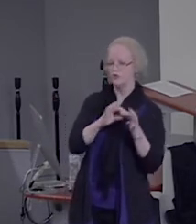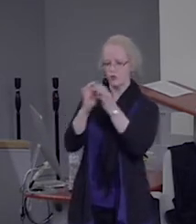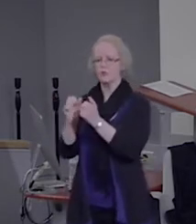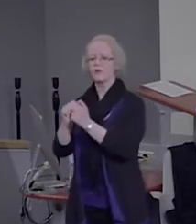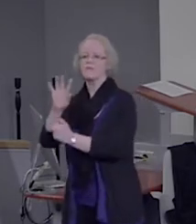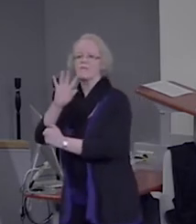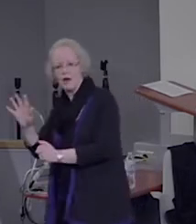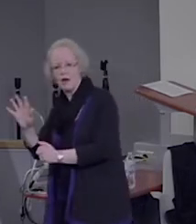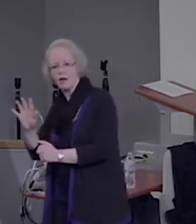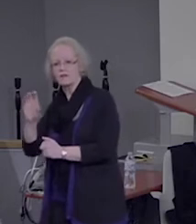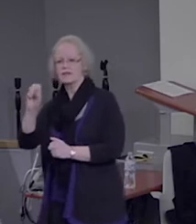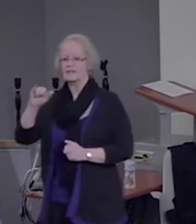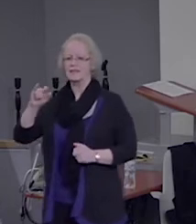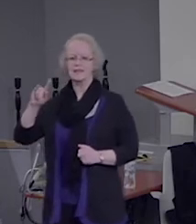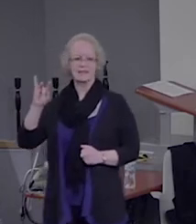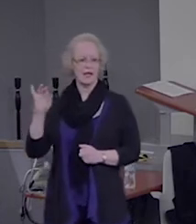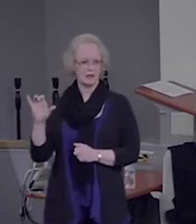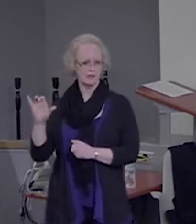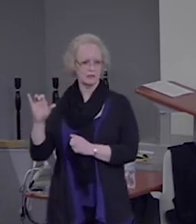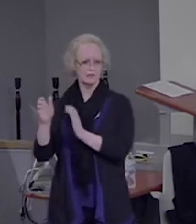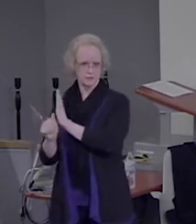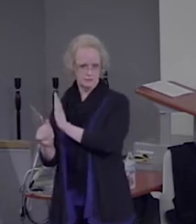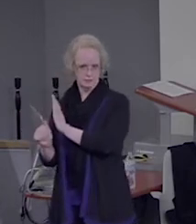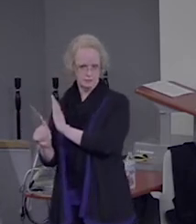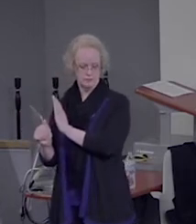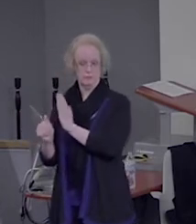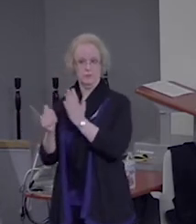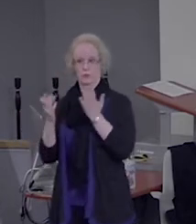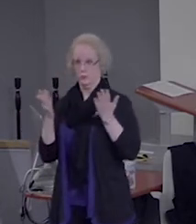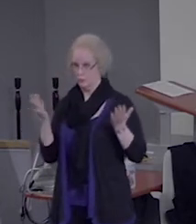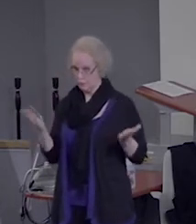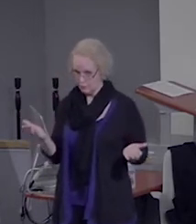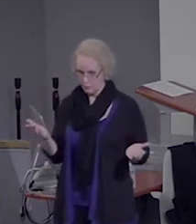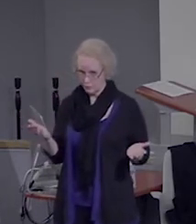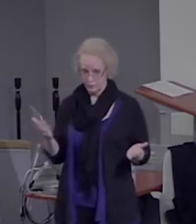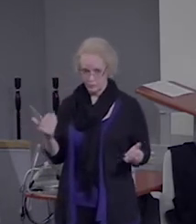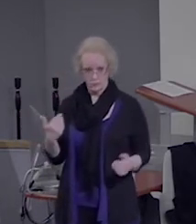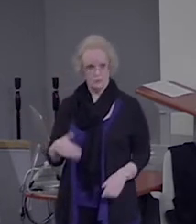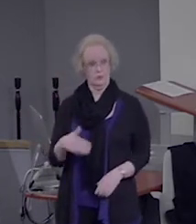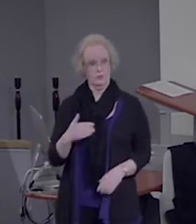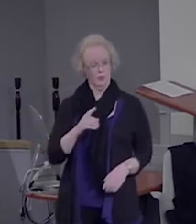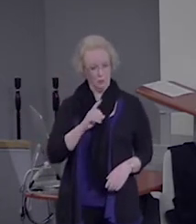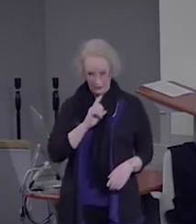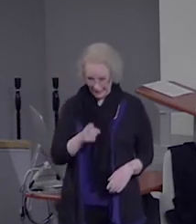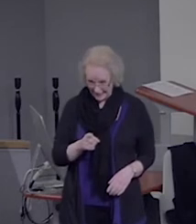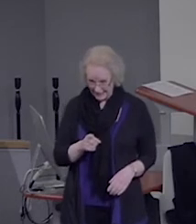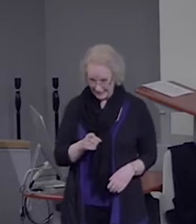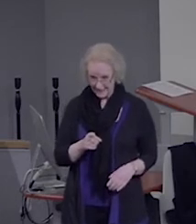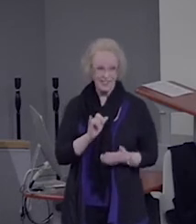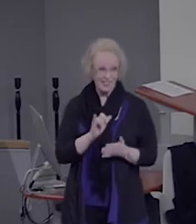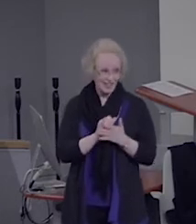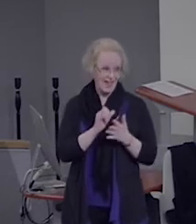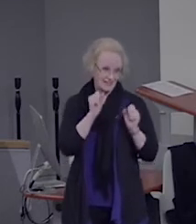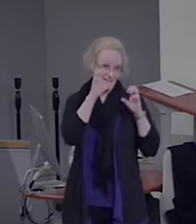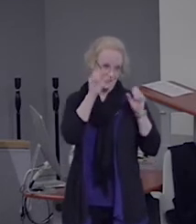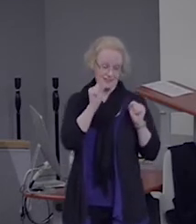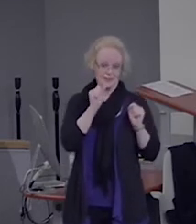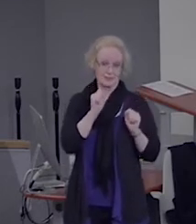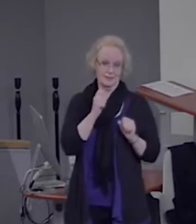year syntactical skills ok so really that's surprising